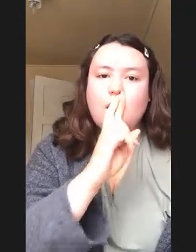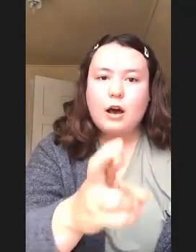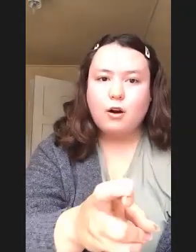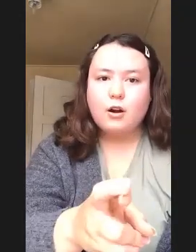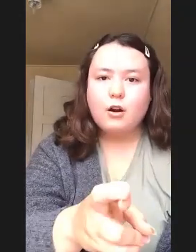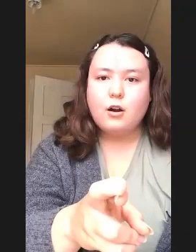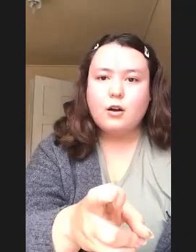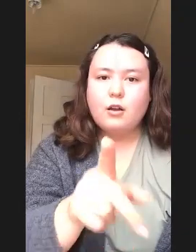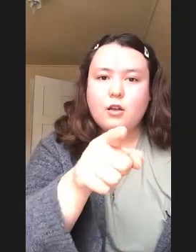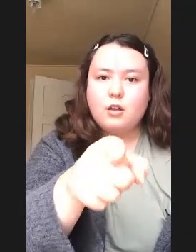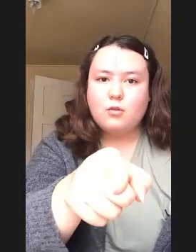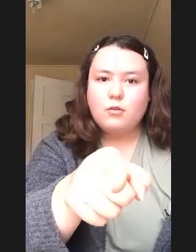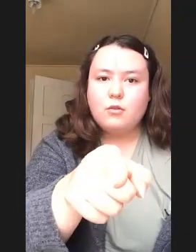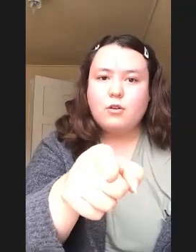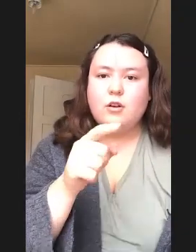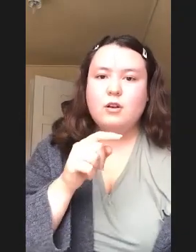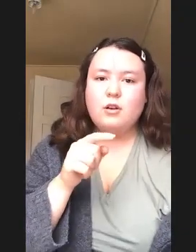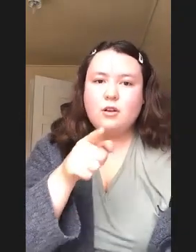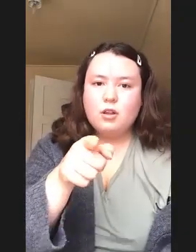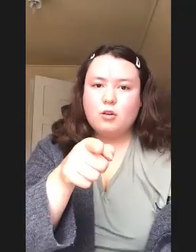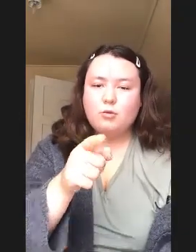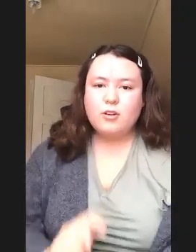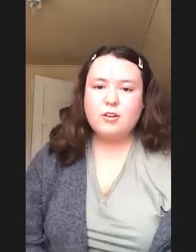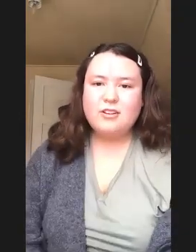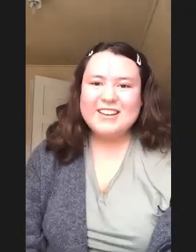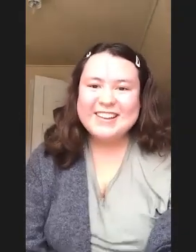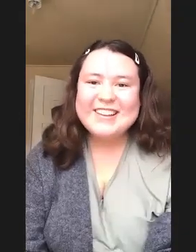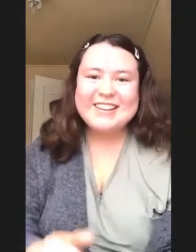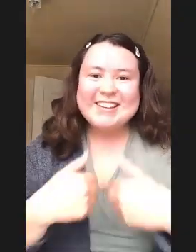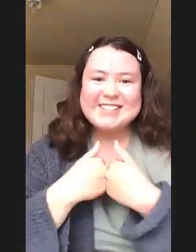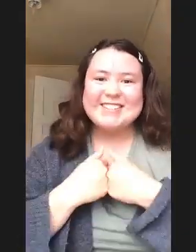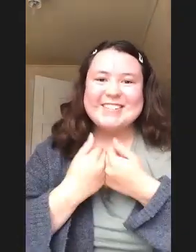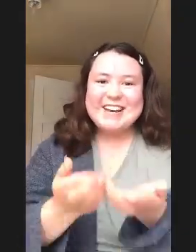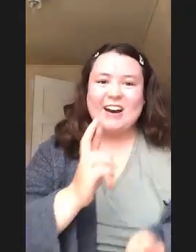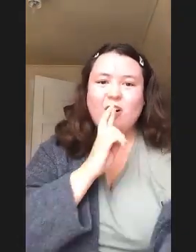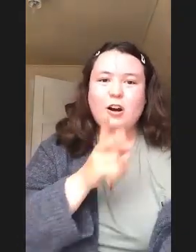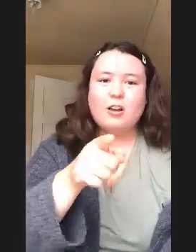how are you? You. So how are you?